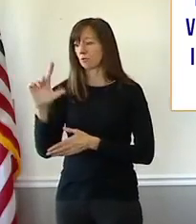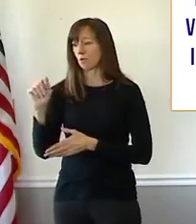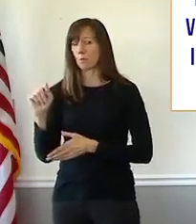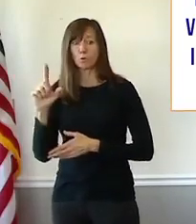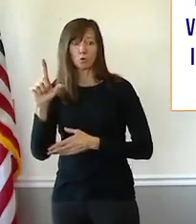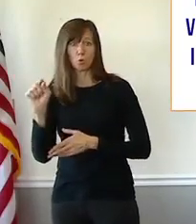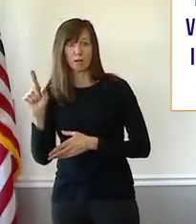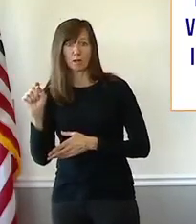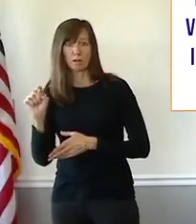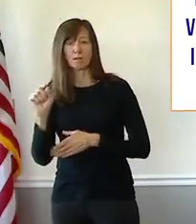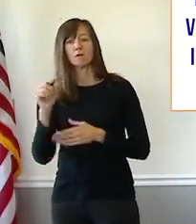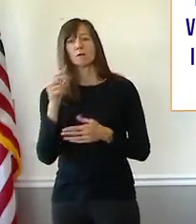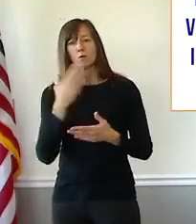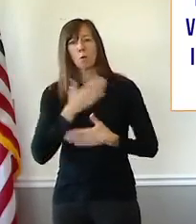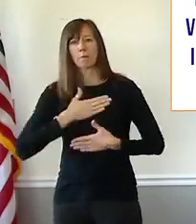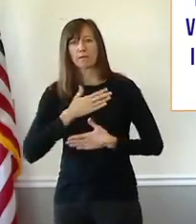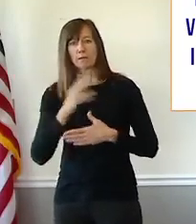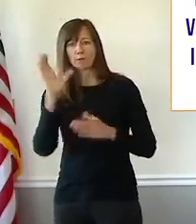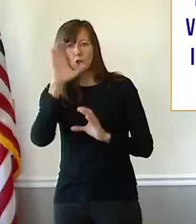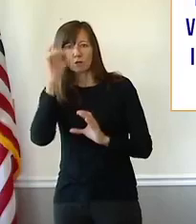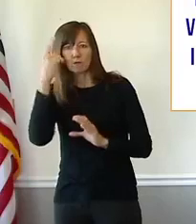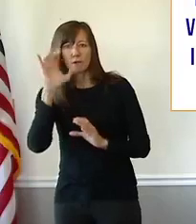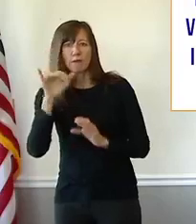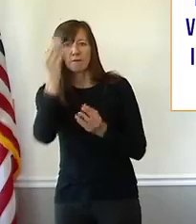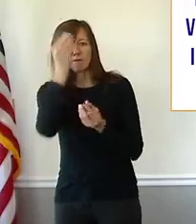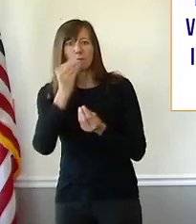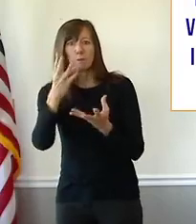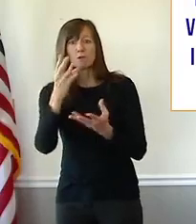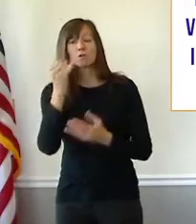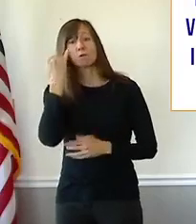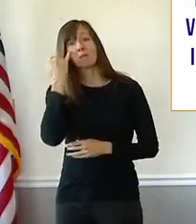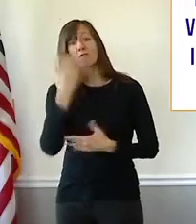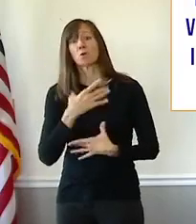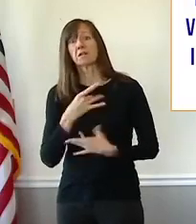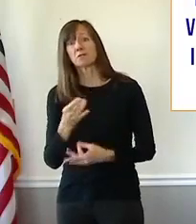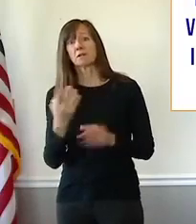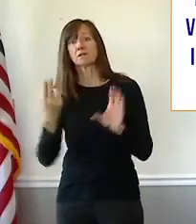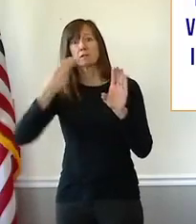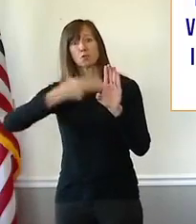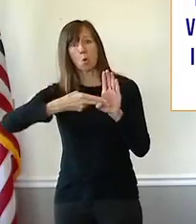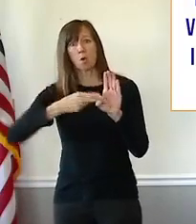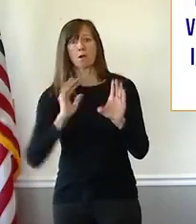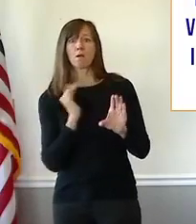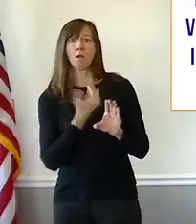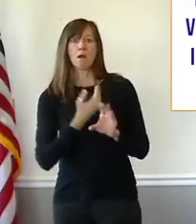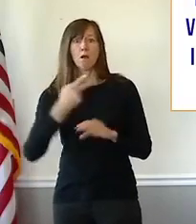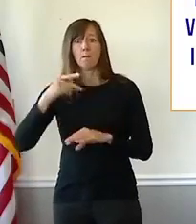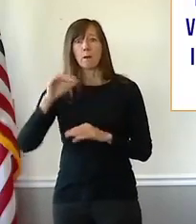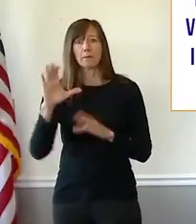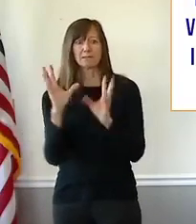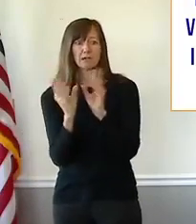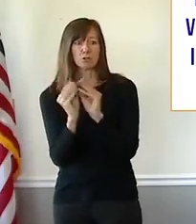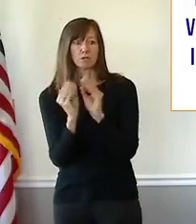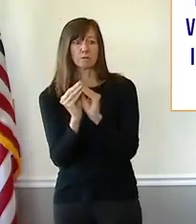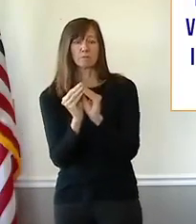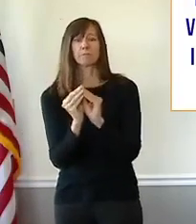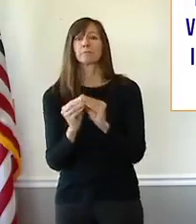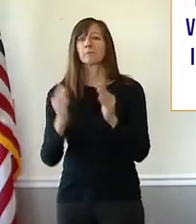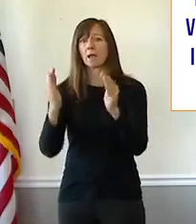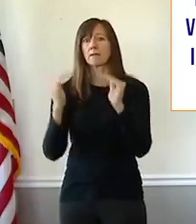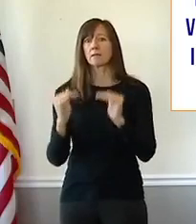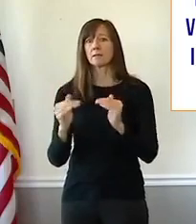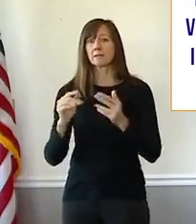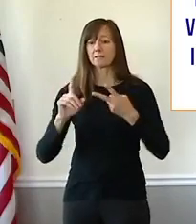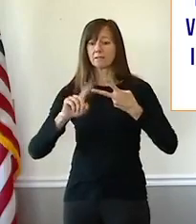you're interested, to participate in those virtual public sessions. Step 2 will be to ask the county legislature for funding necessary